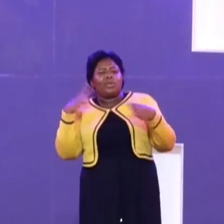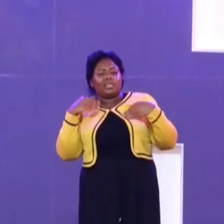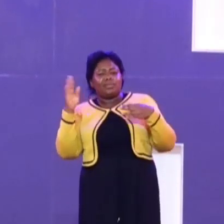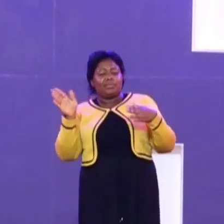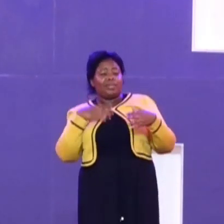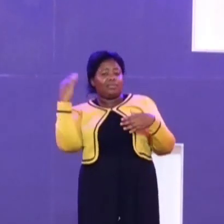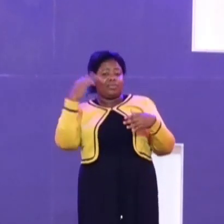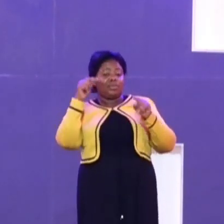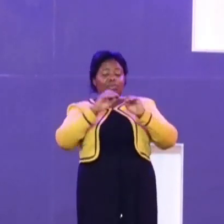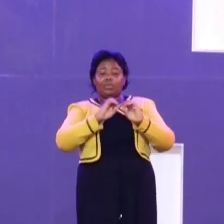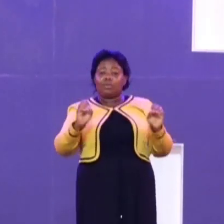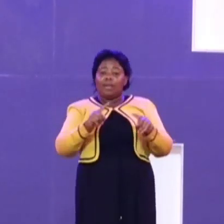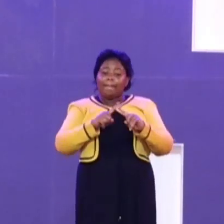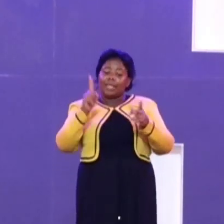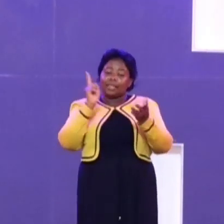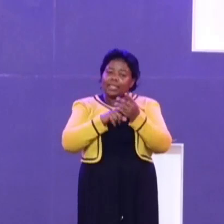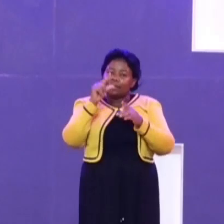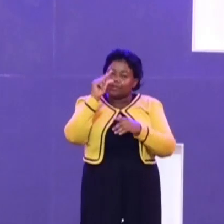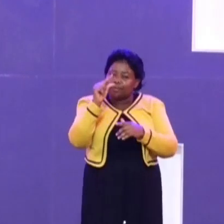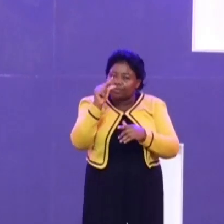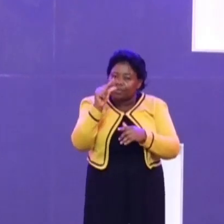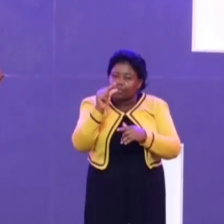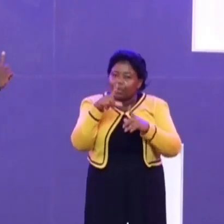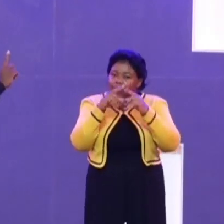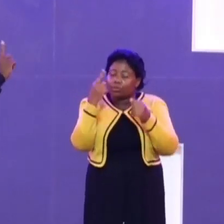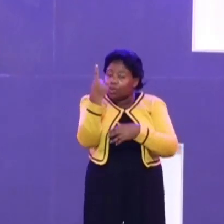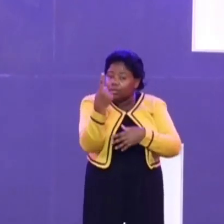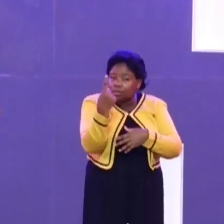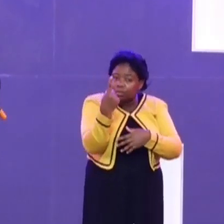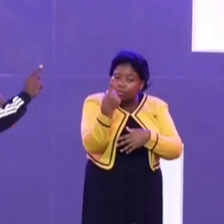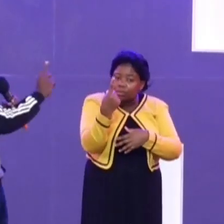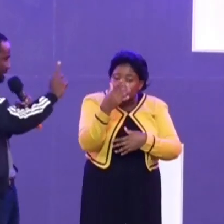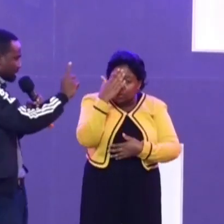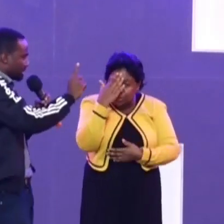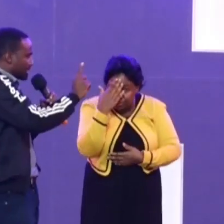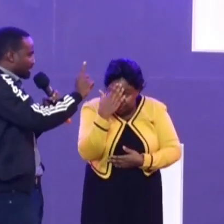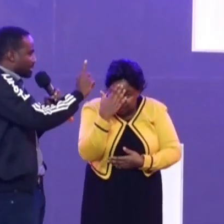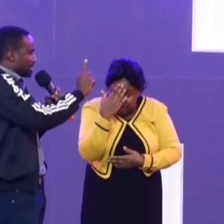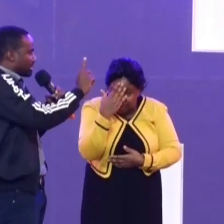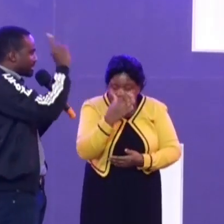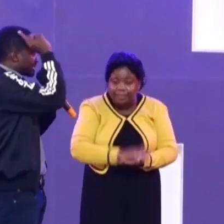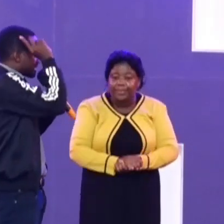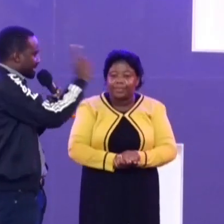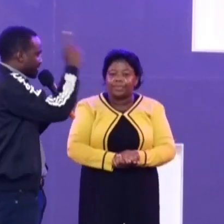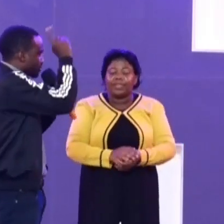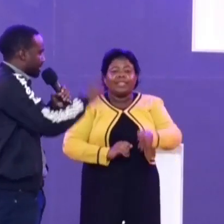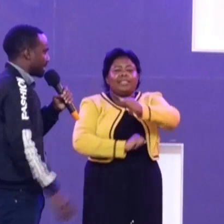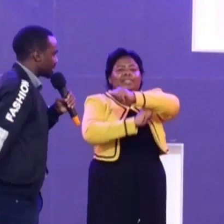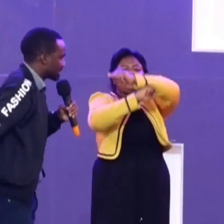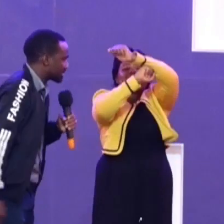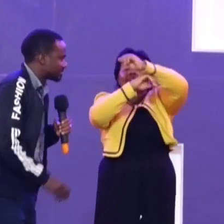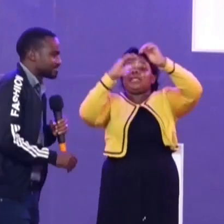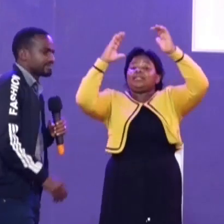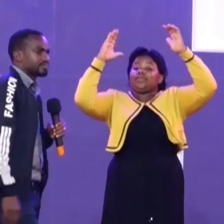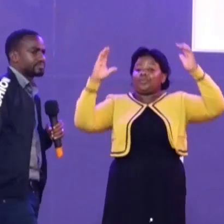kuve wango rale lero, take these few. Twala bine bitoni. One, echisoka. Humility obwetowaze sustains